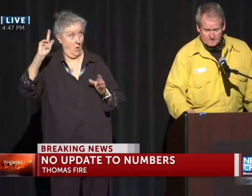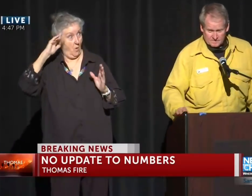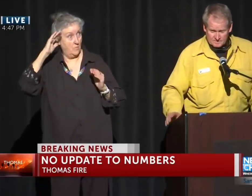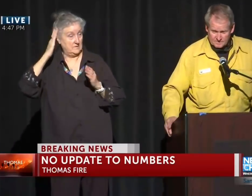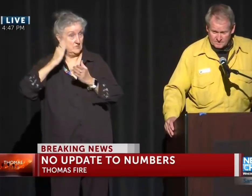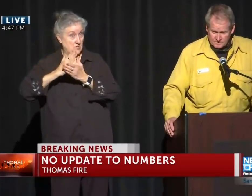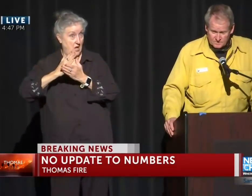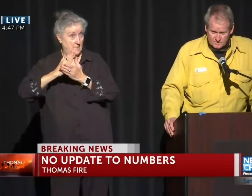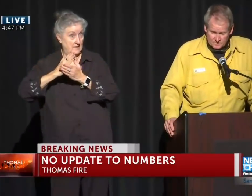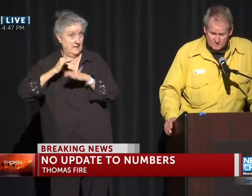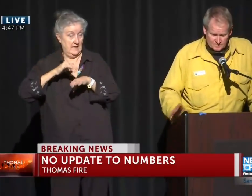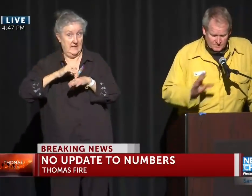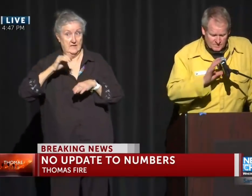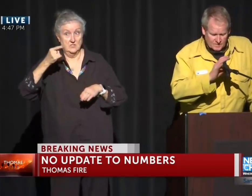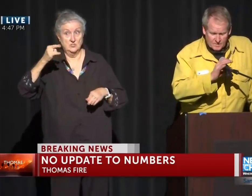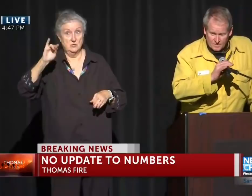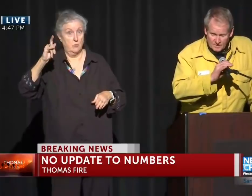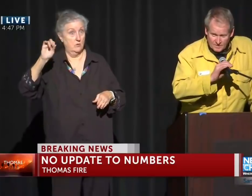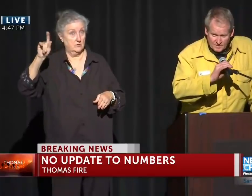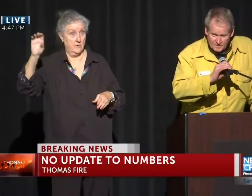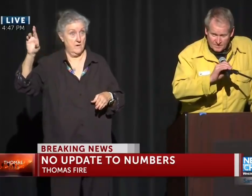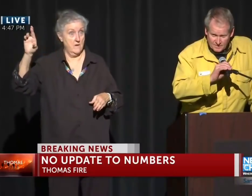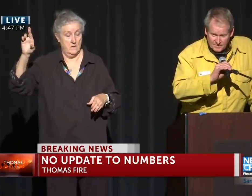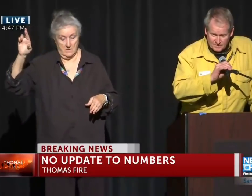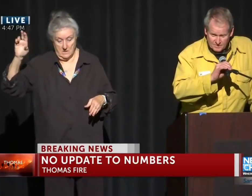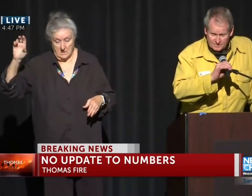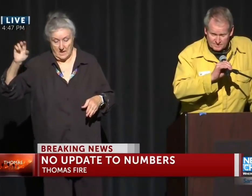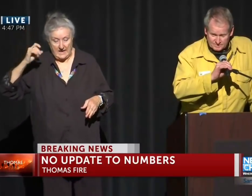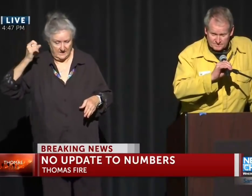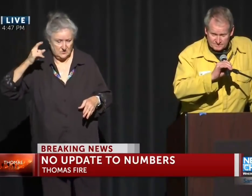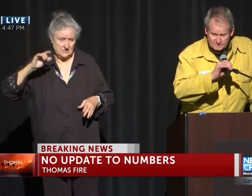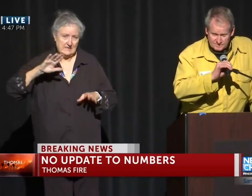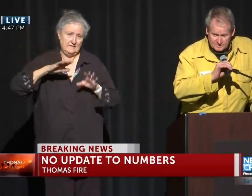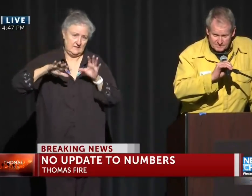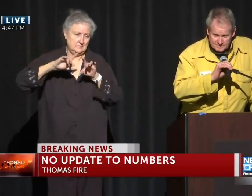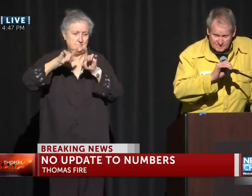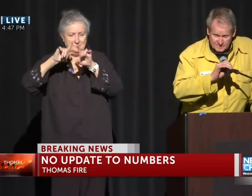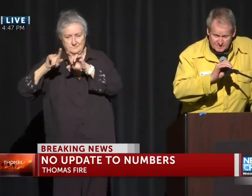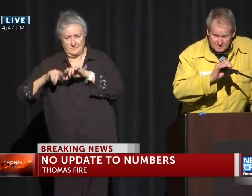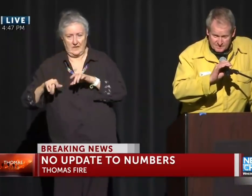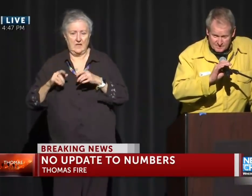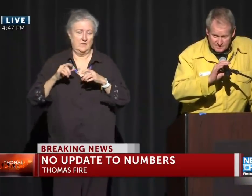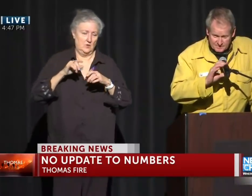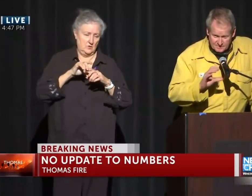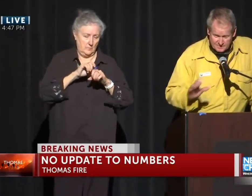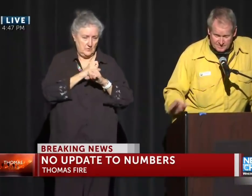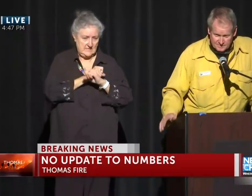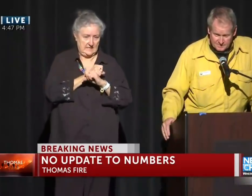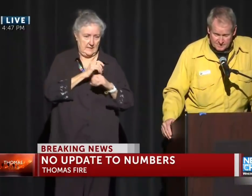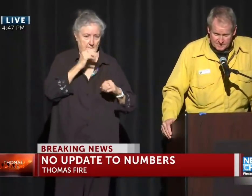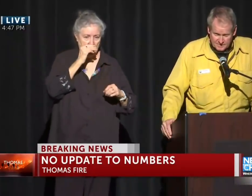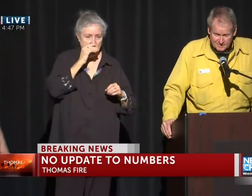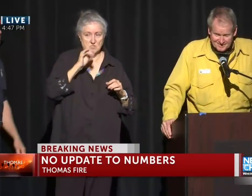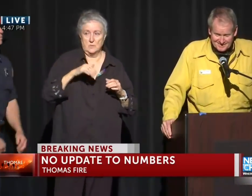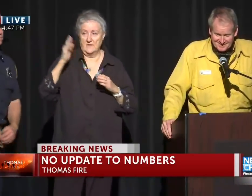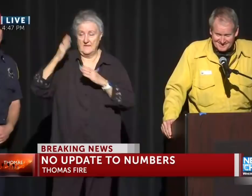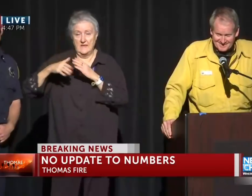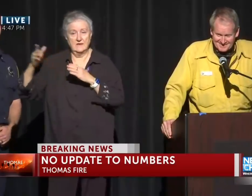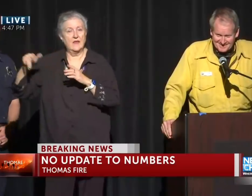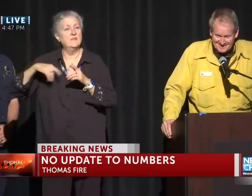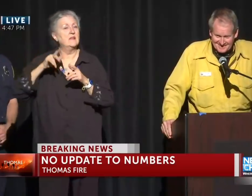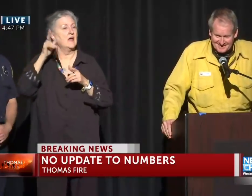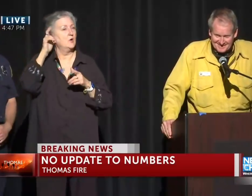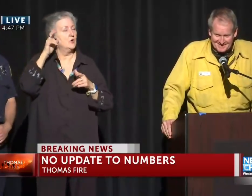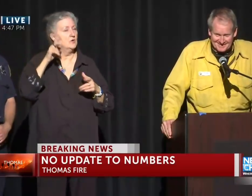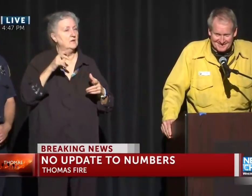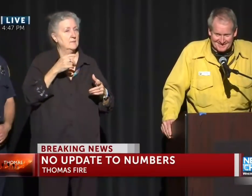stop it at Gibraltar? And I understand that there's divisions protecting Montecito, but is that the end? And then I heard mention